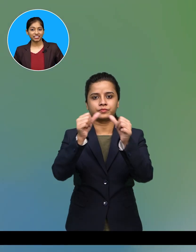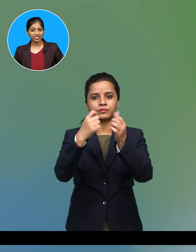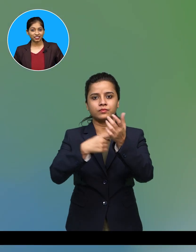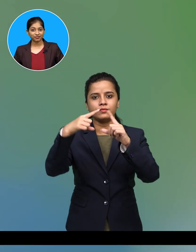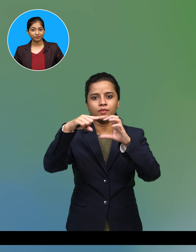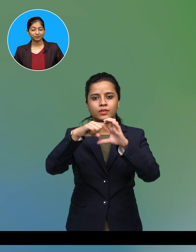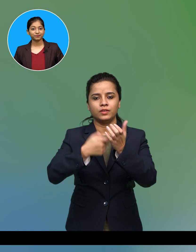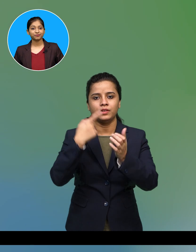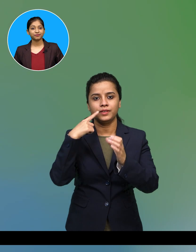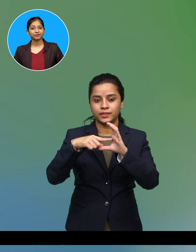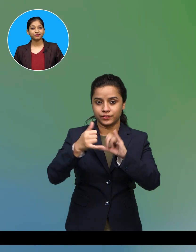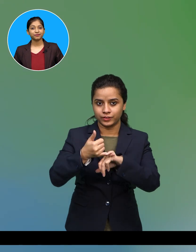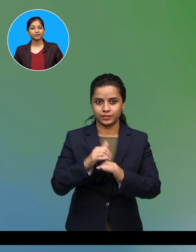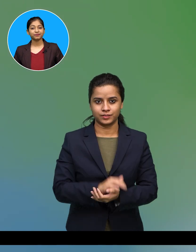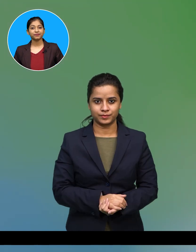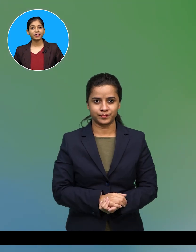Arteries.